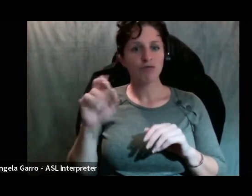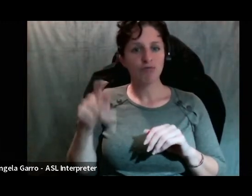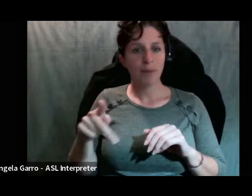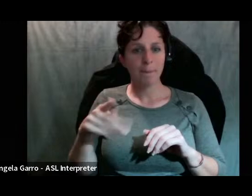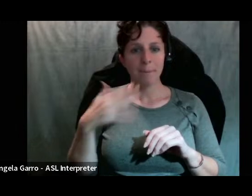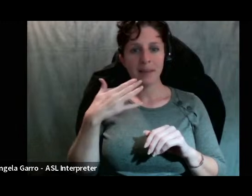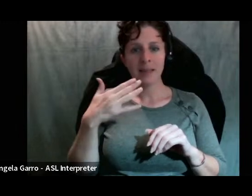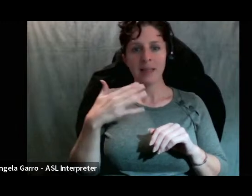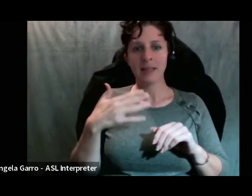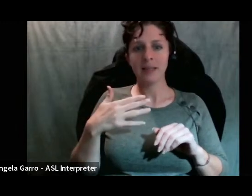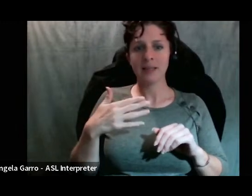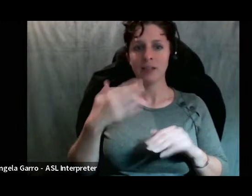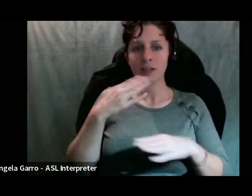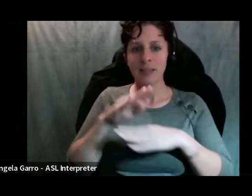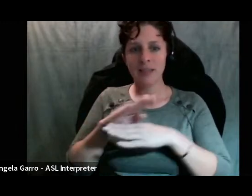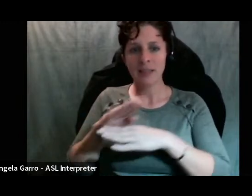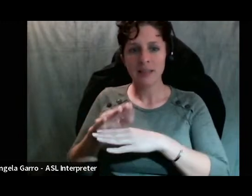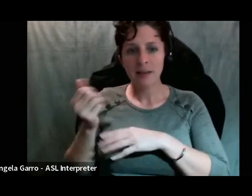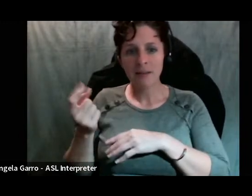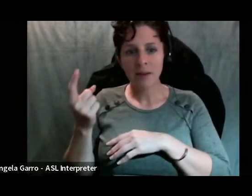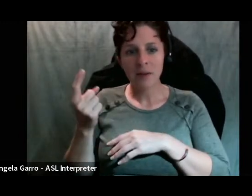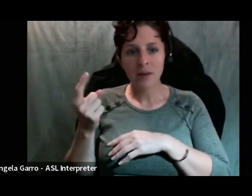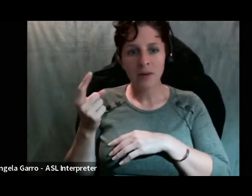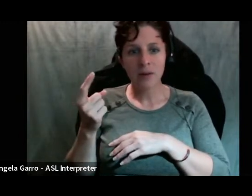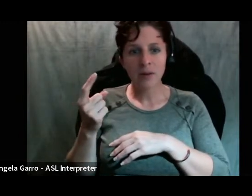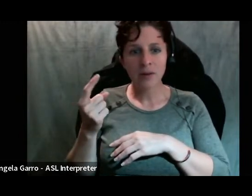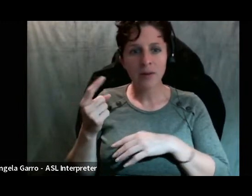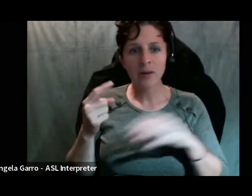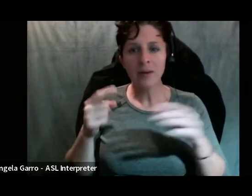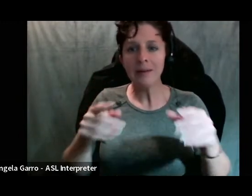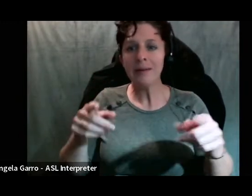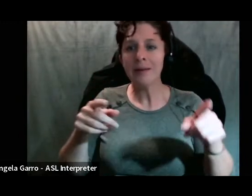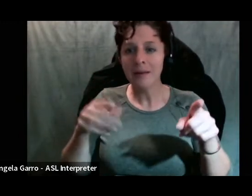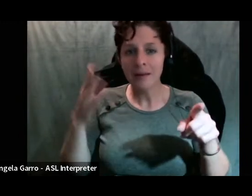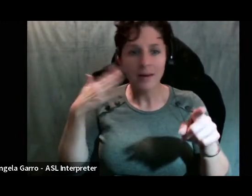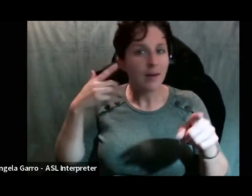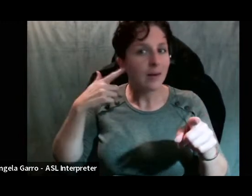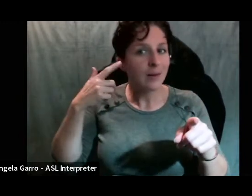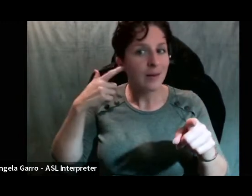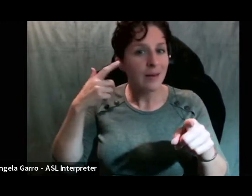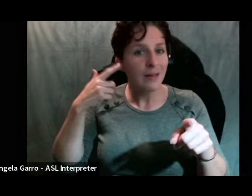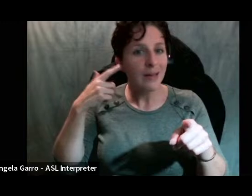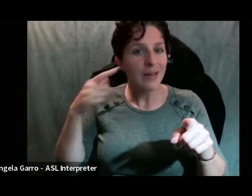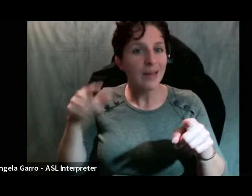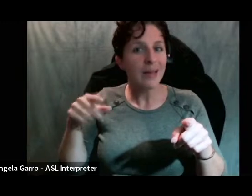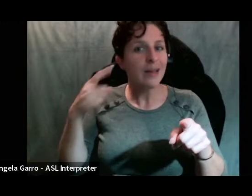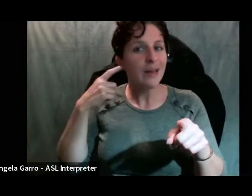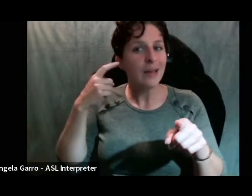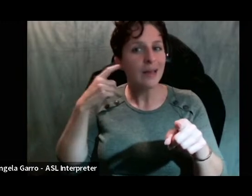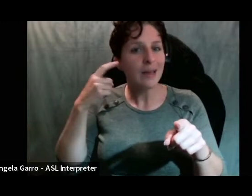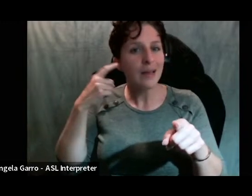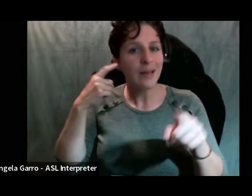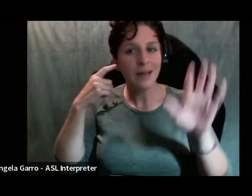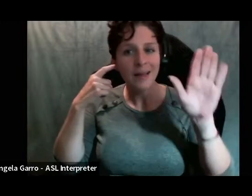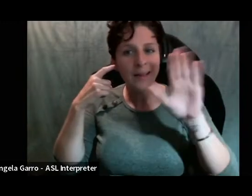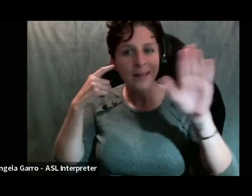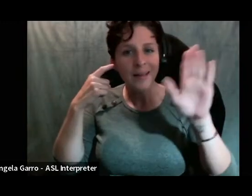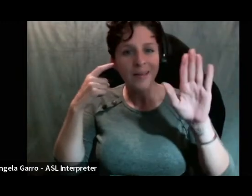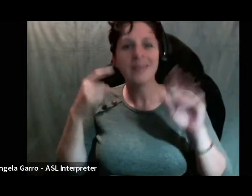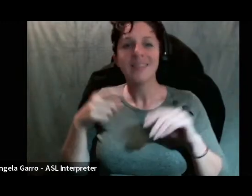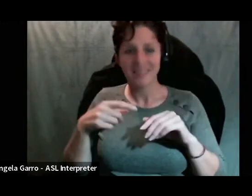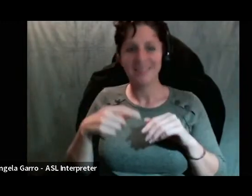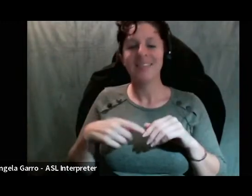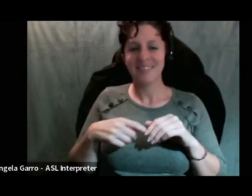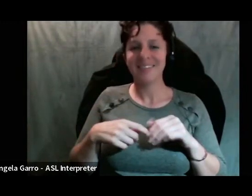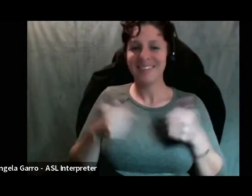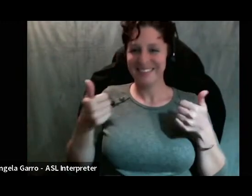Good evening, everyone. I noticed that you had switched seats and I was glad that I sat through part of the meeting in my office to